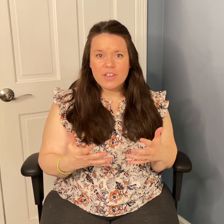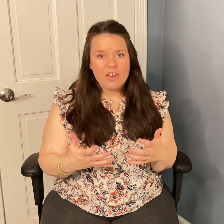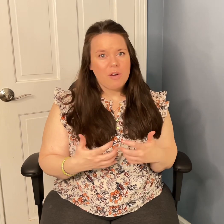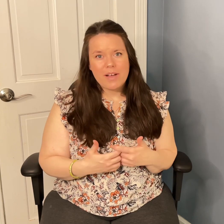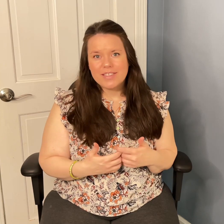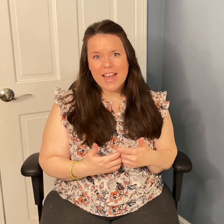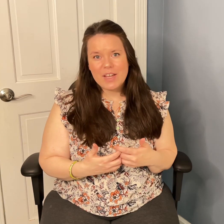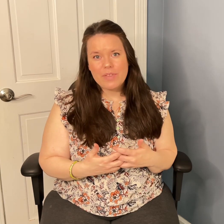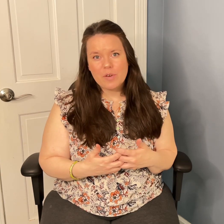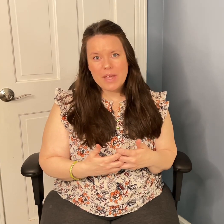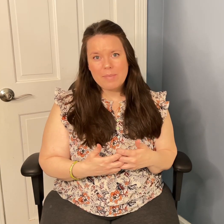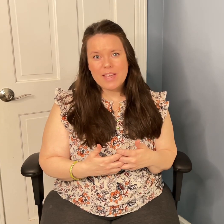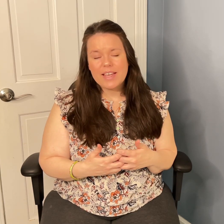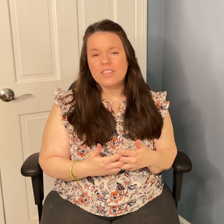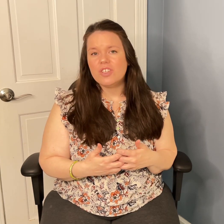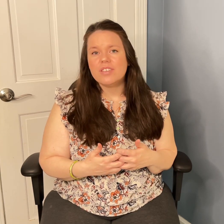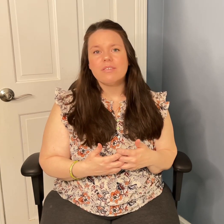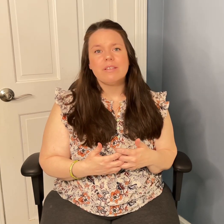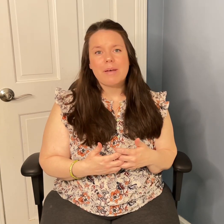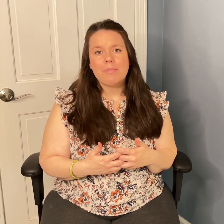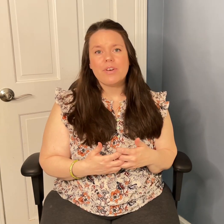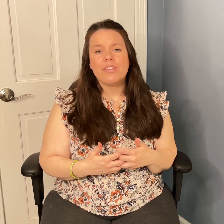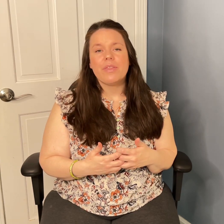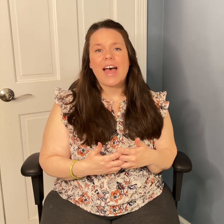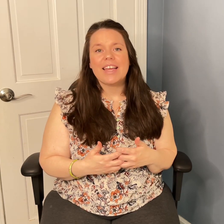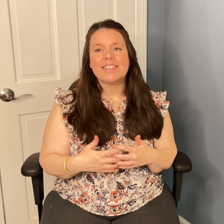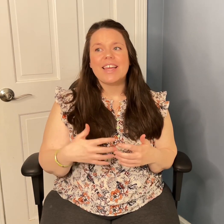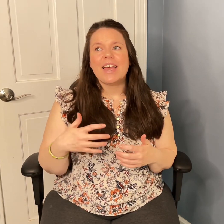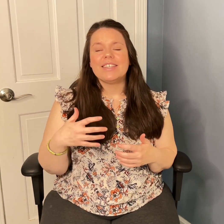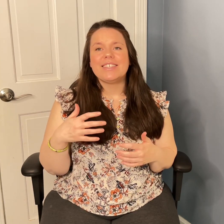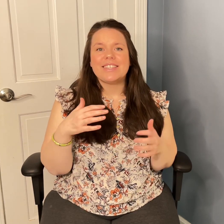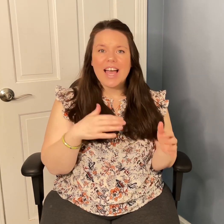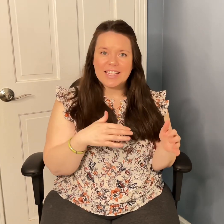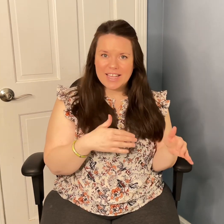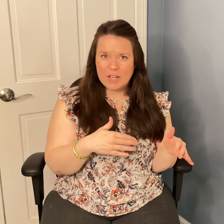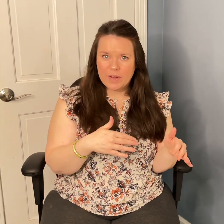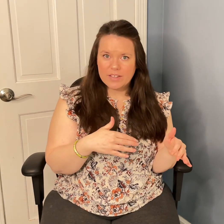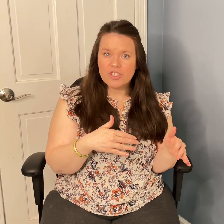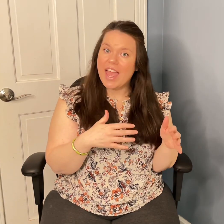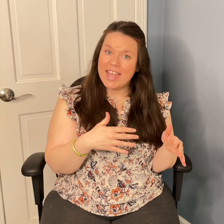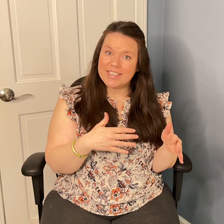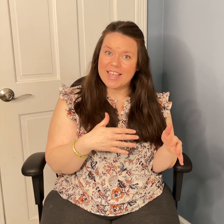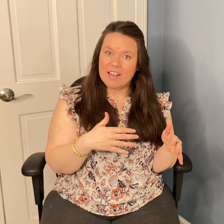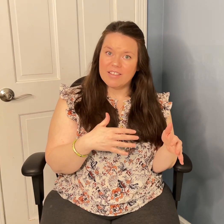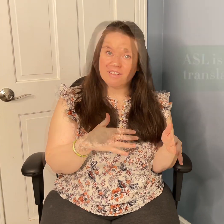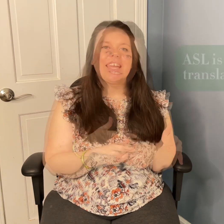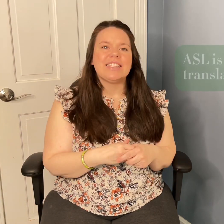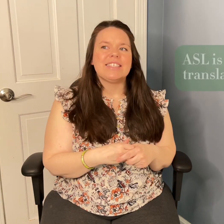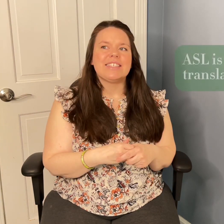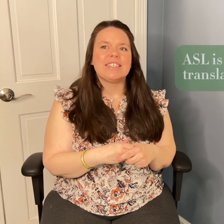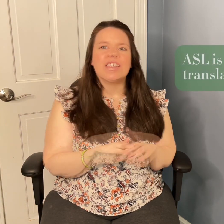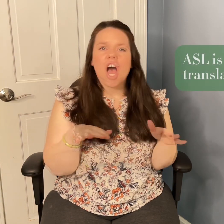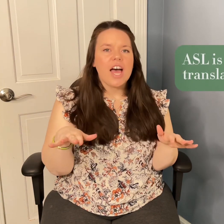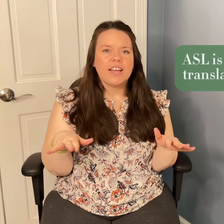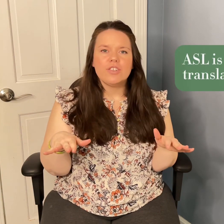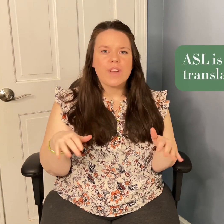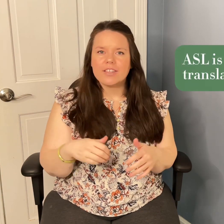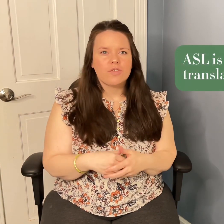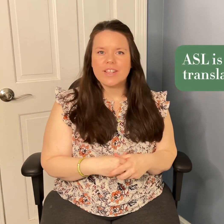know about signing with your baby is just to remember that sign language, ASL, is not a direct